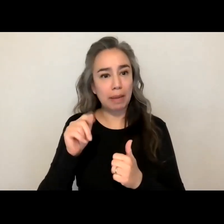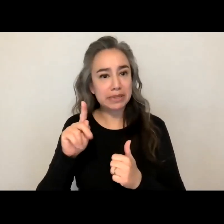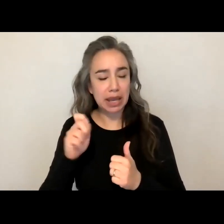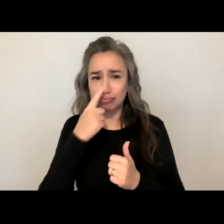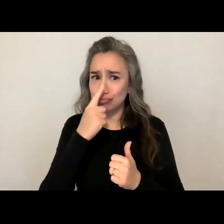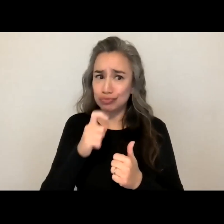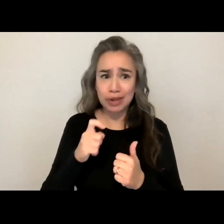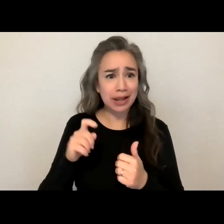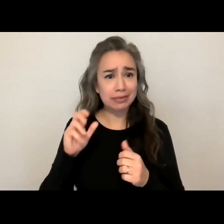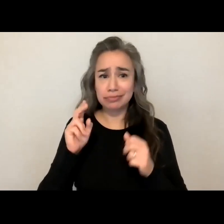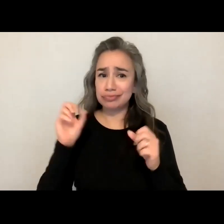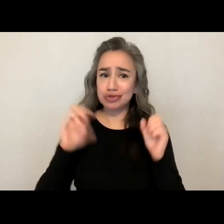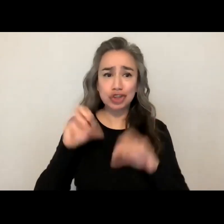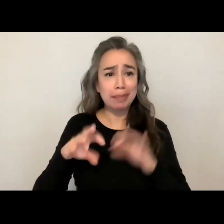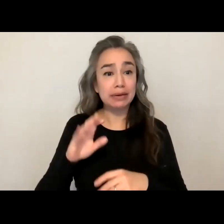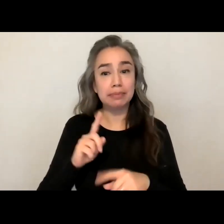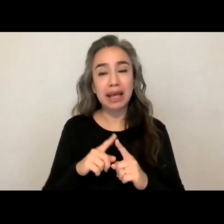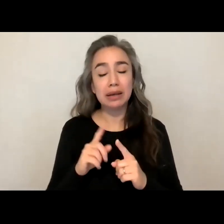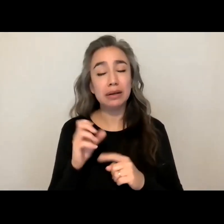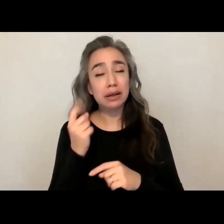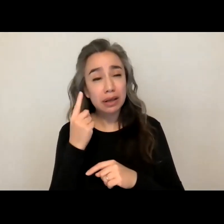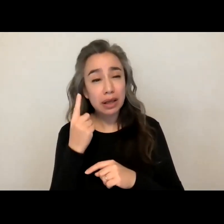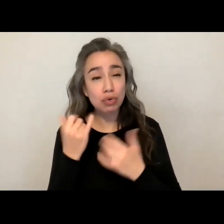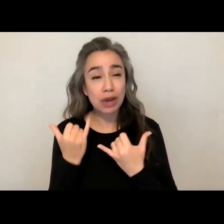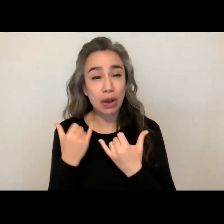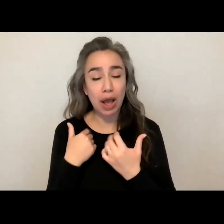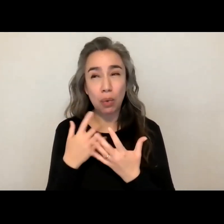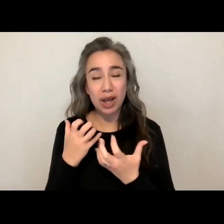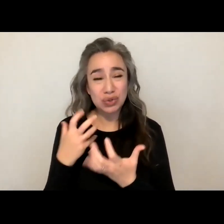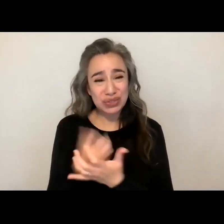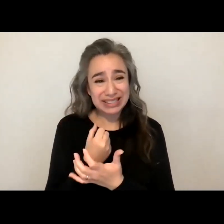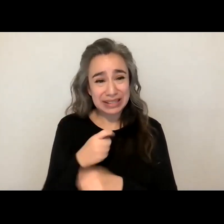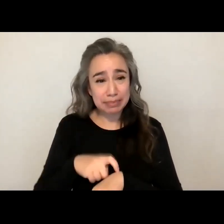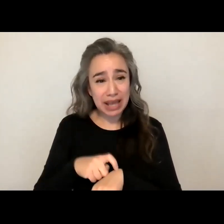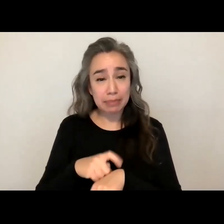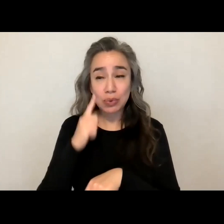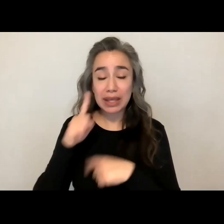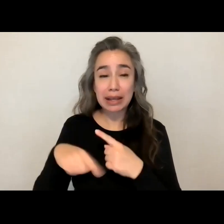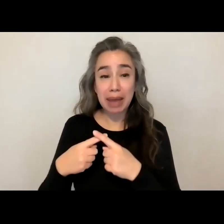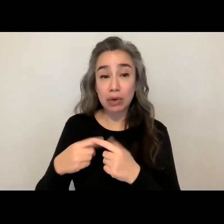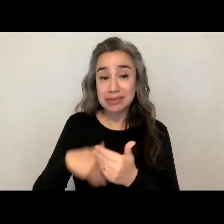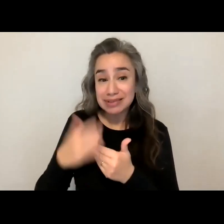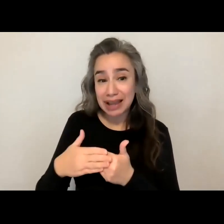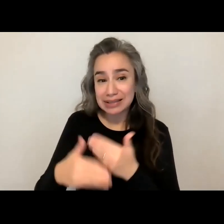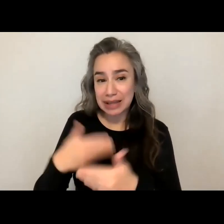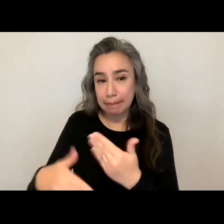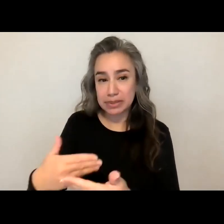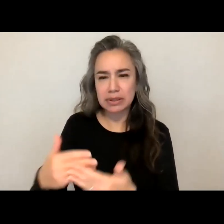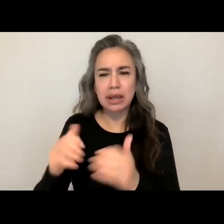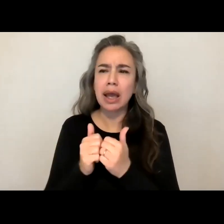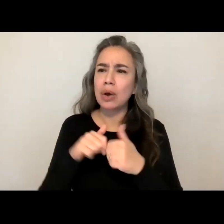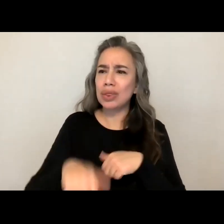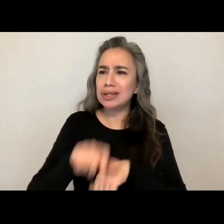some time in particular to think about next steps. How can this work continue? And